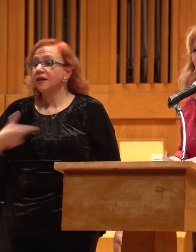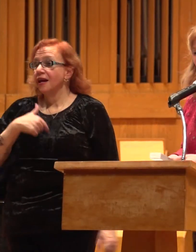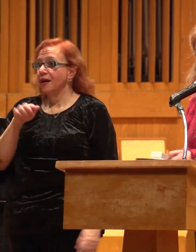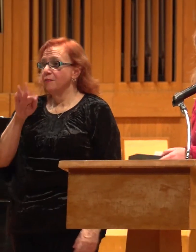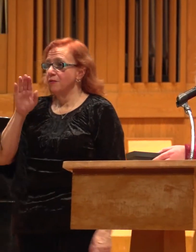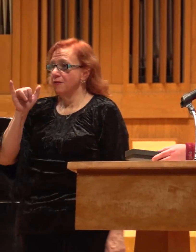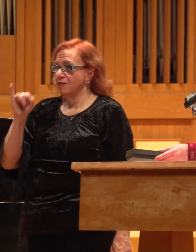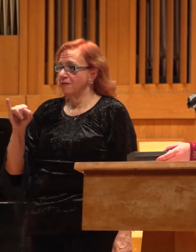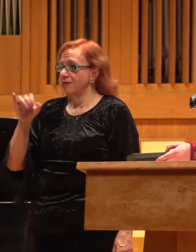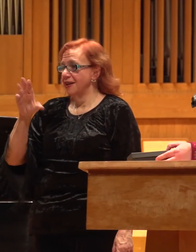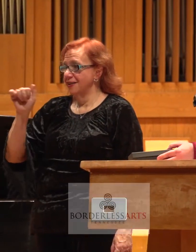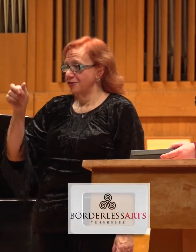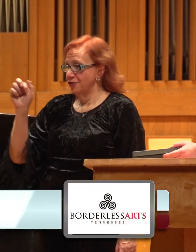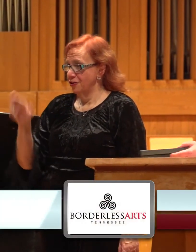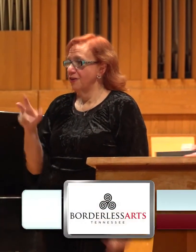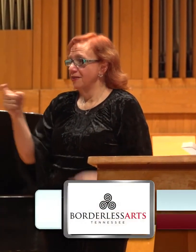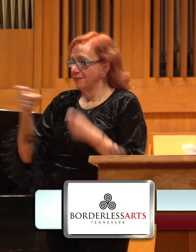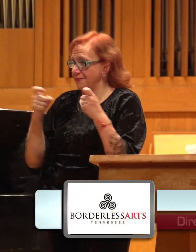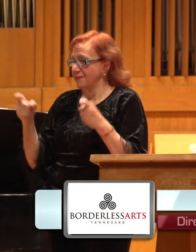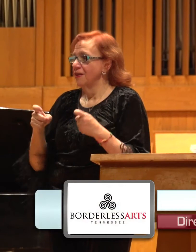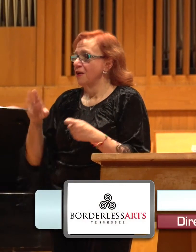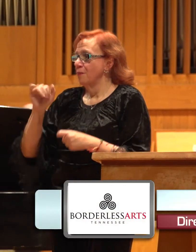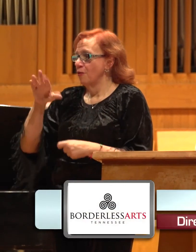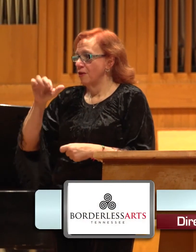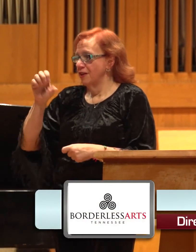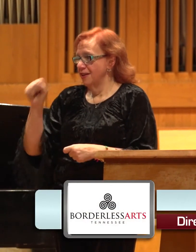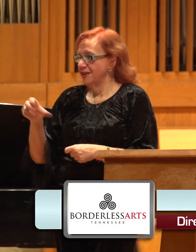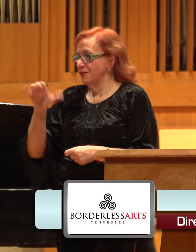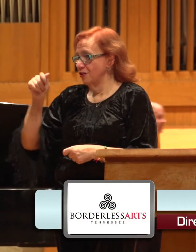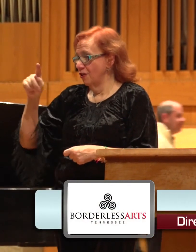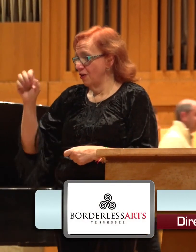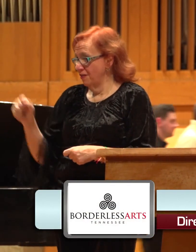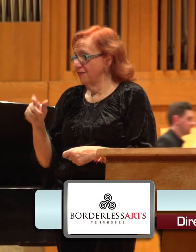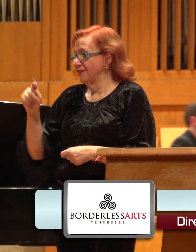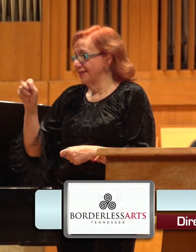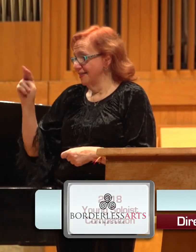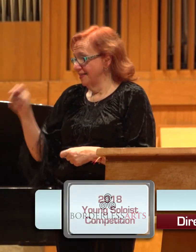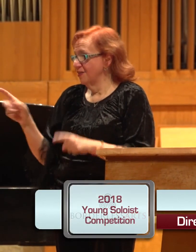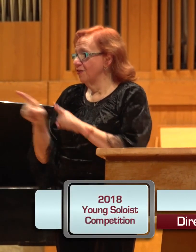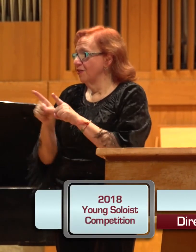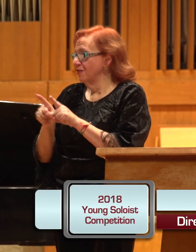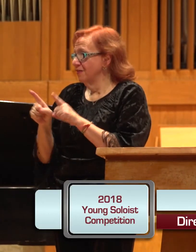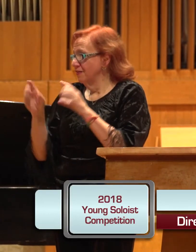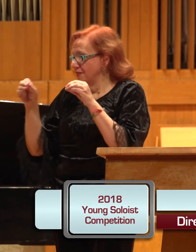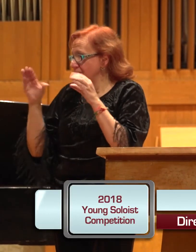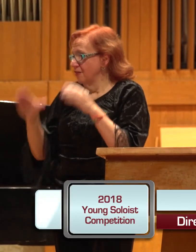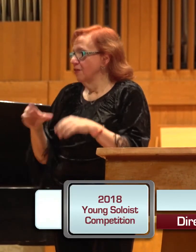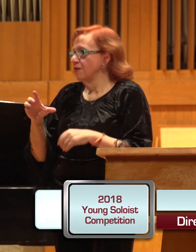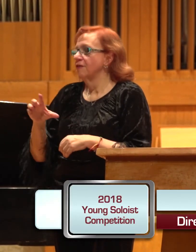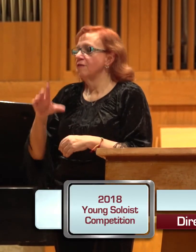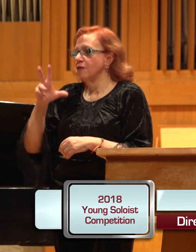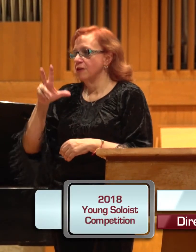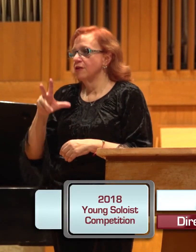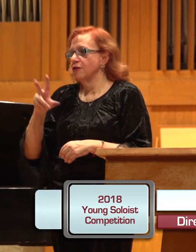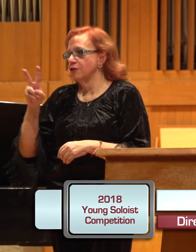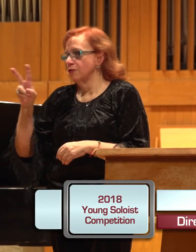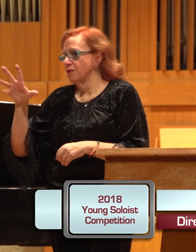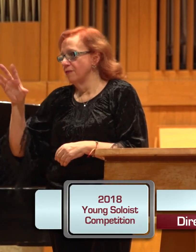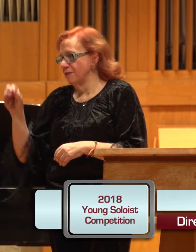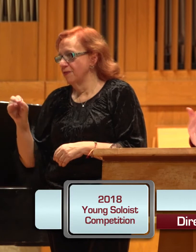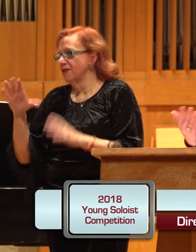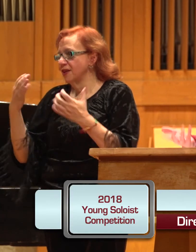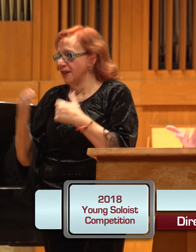Lori Kissinger. I'm the director of Borderless Arts Tennessee and also the instructor for your group 3250 class.